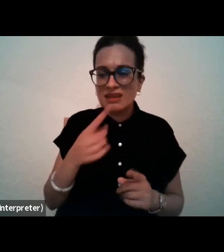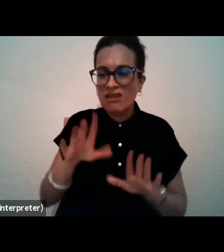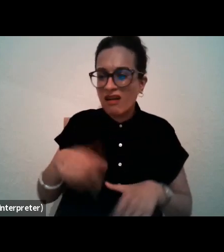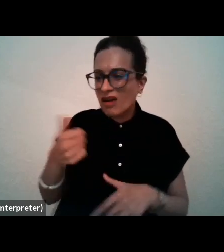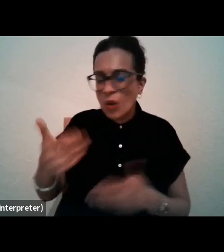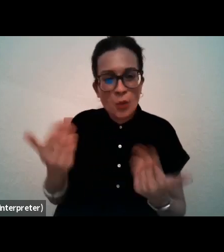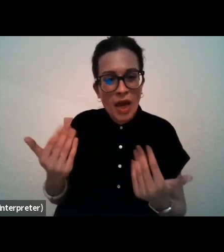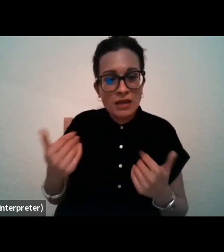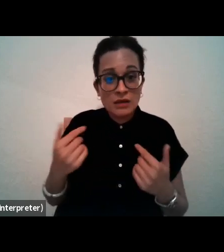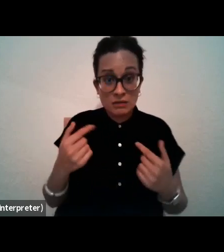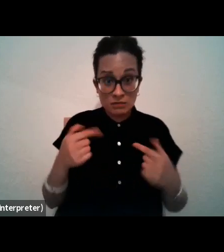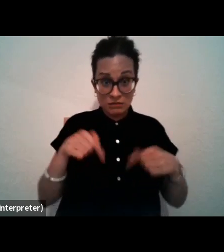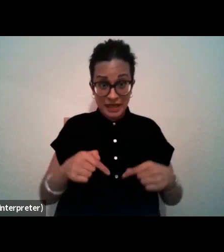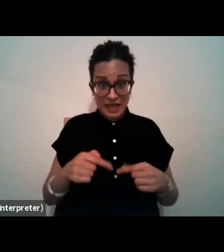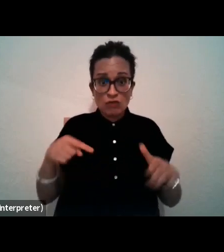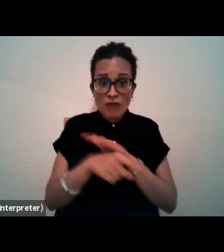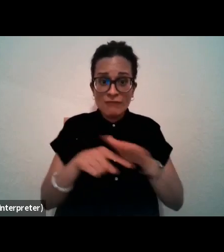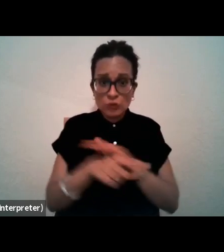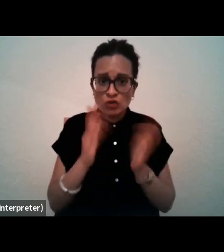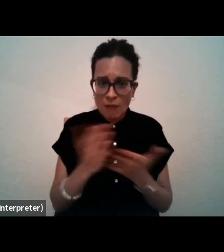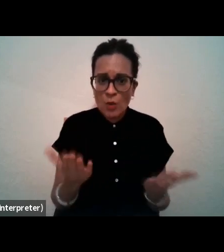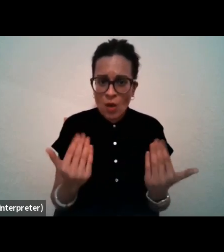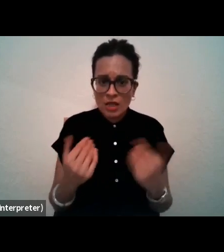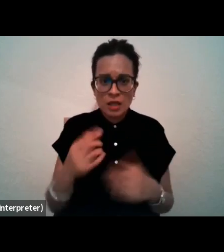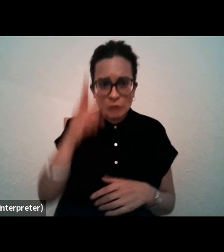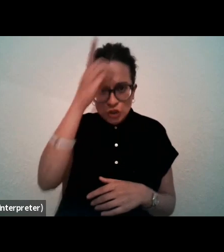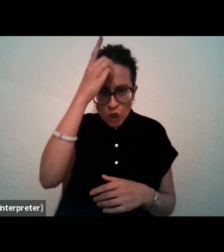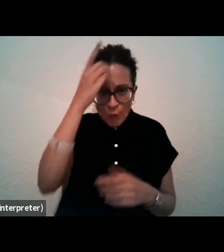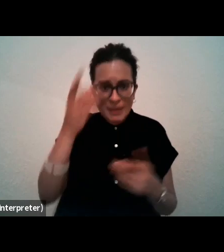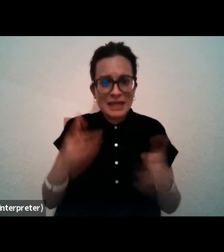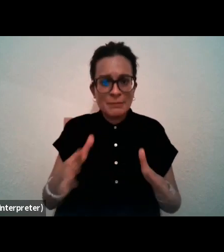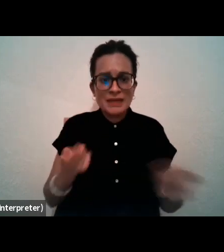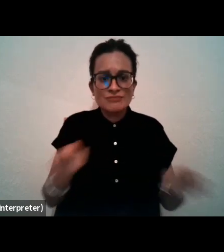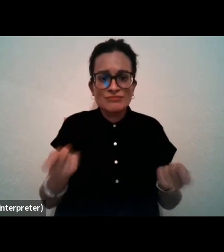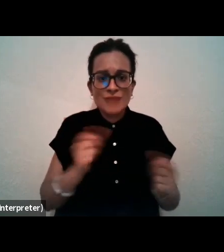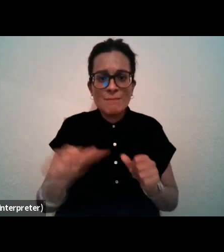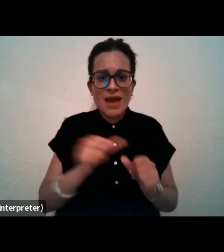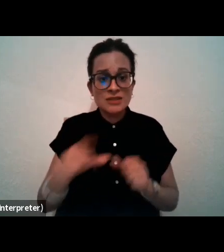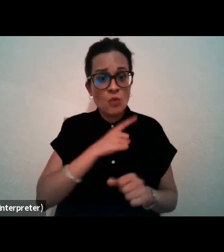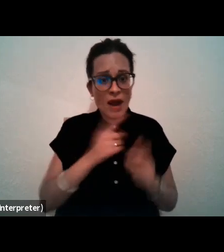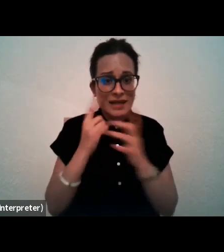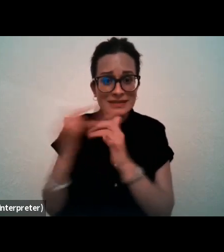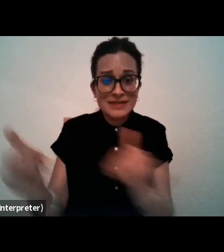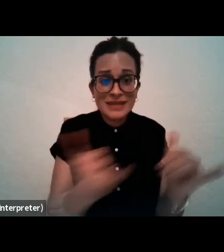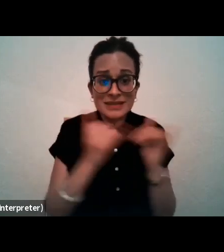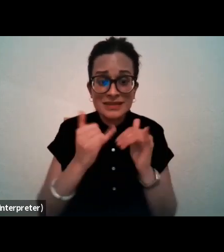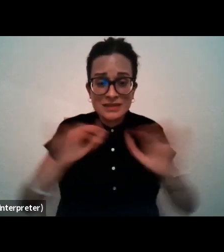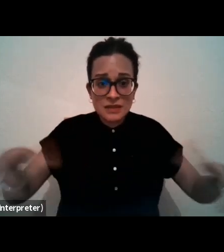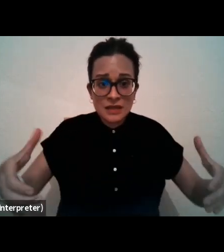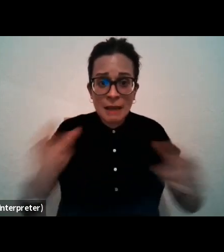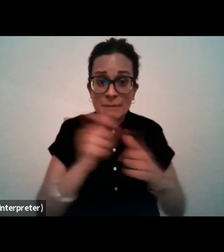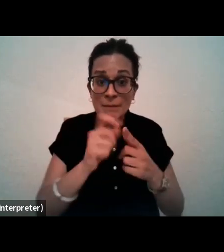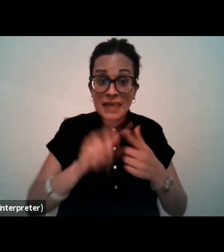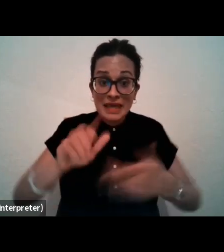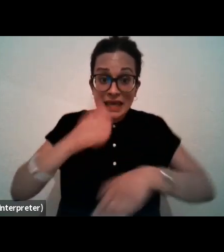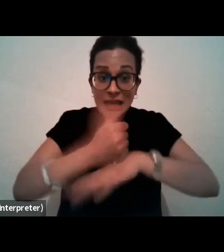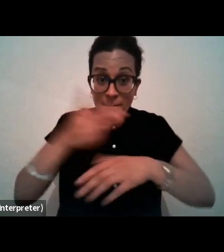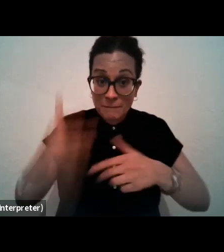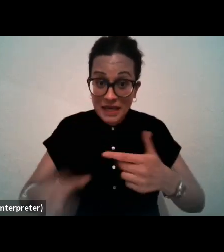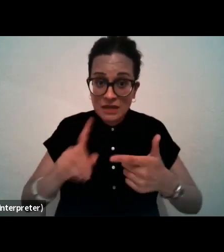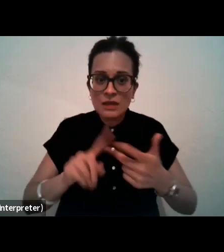In Germany, a comparative study said that they've dealt better with the crisis because they've tested, they've had PPE, but also